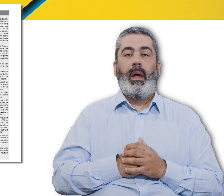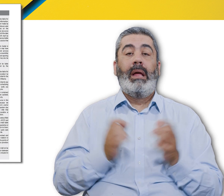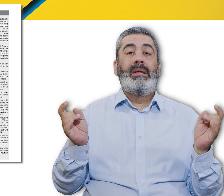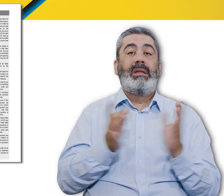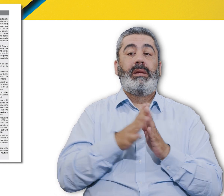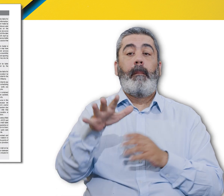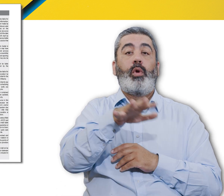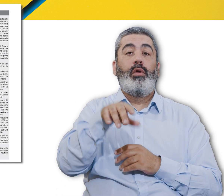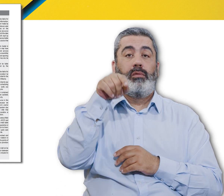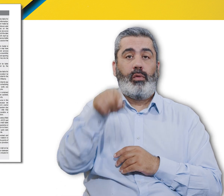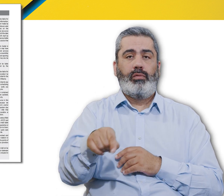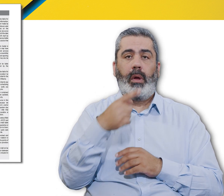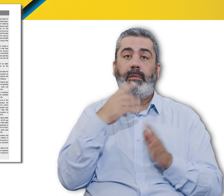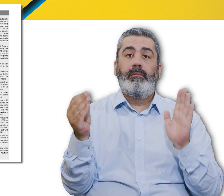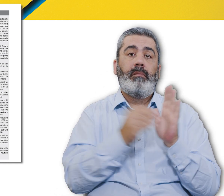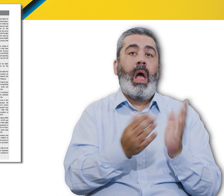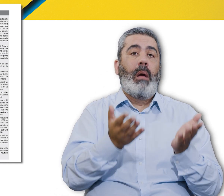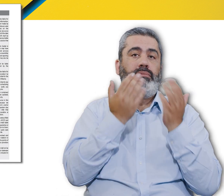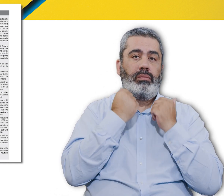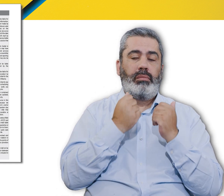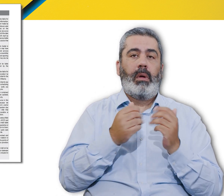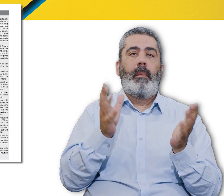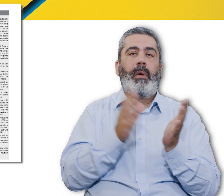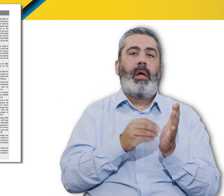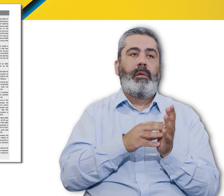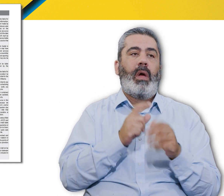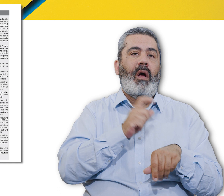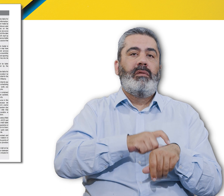we were restricted to perform and/or complete a planned inspection due to